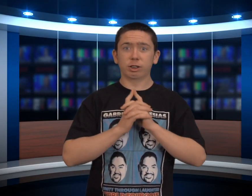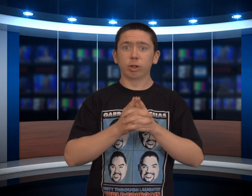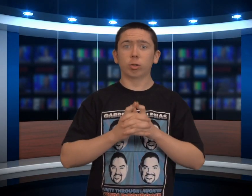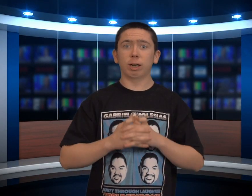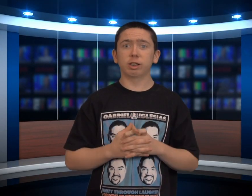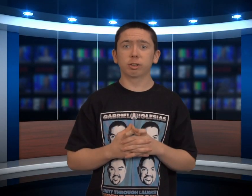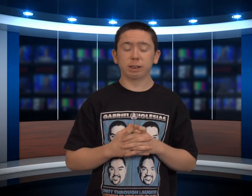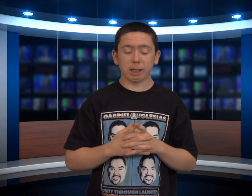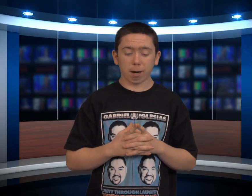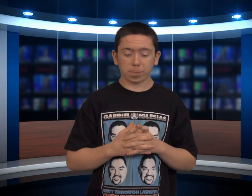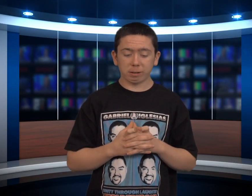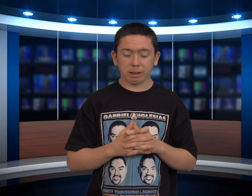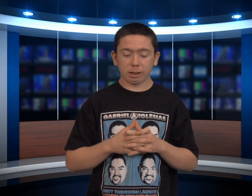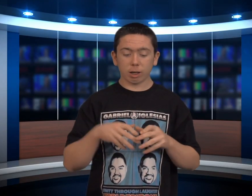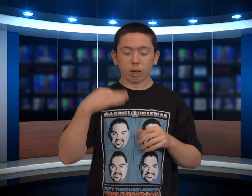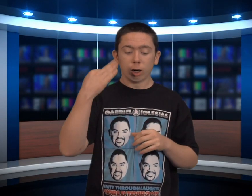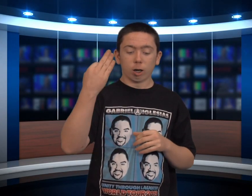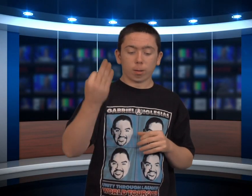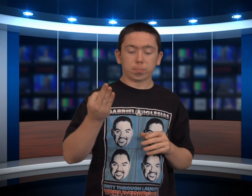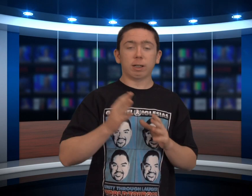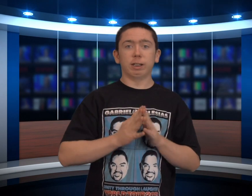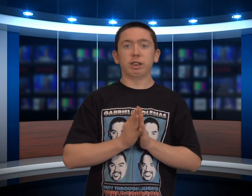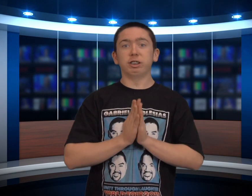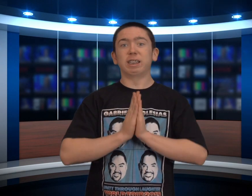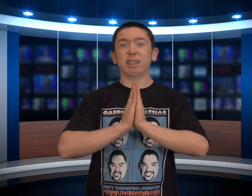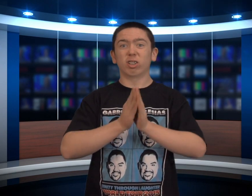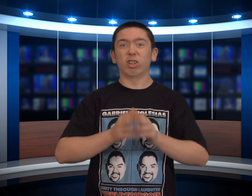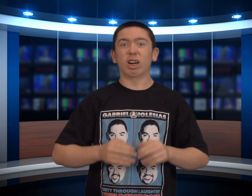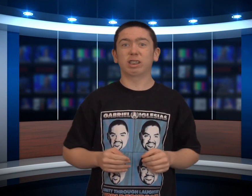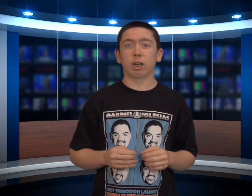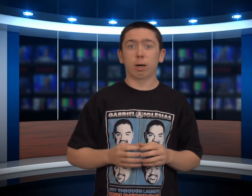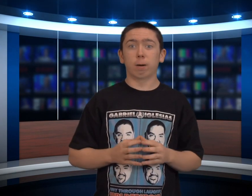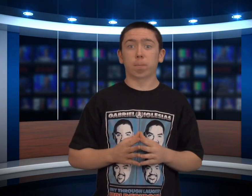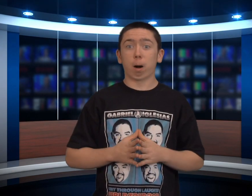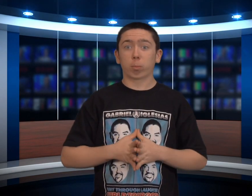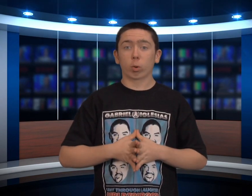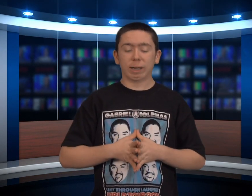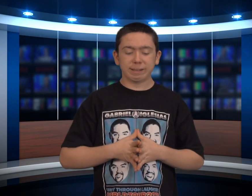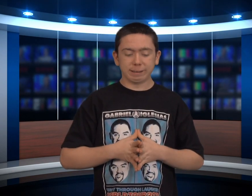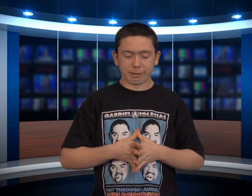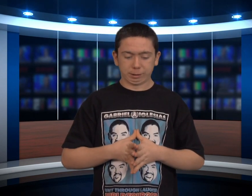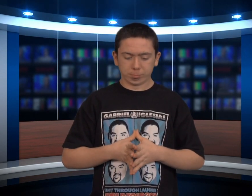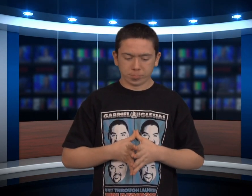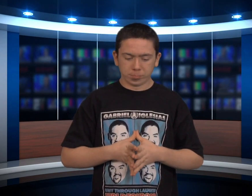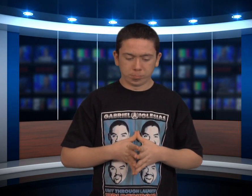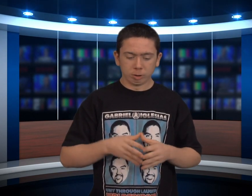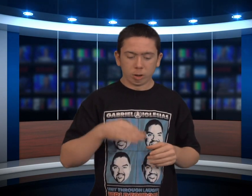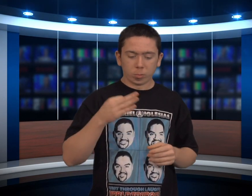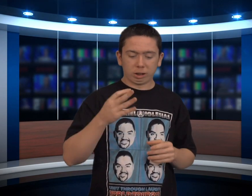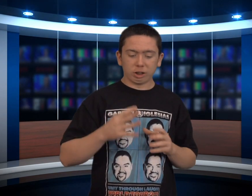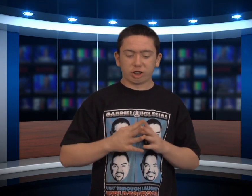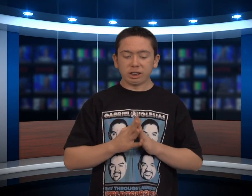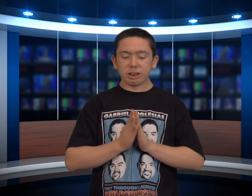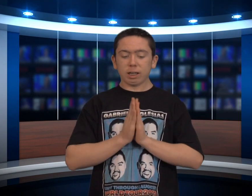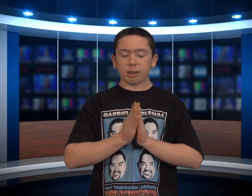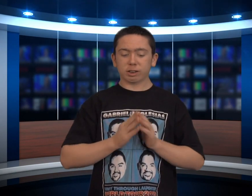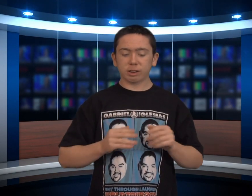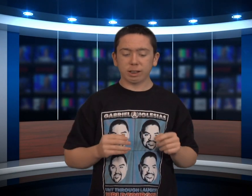no entry fee, but you get lots of prizes. With Gene Nelson